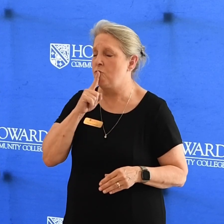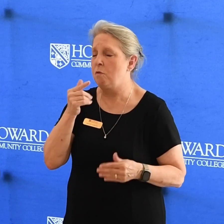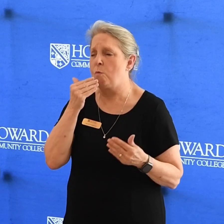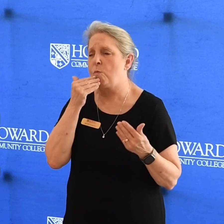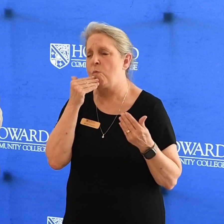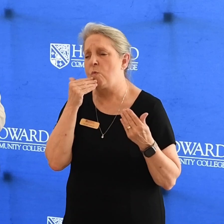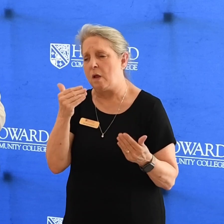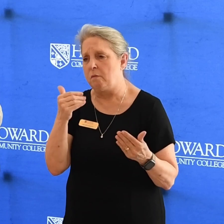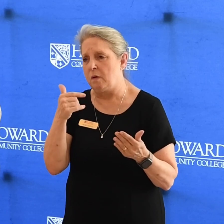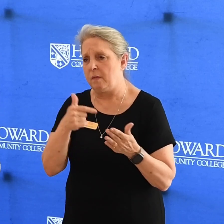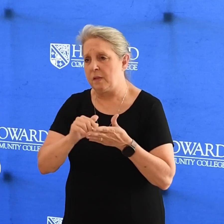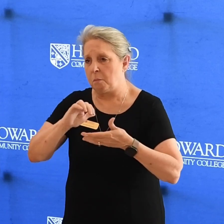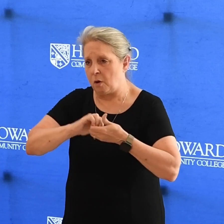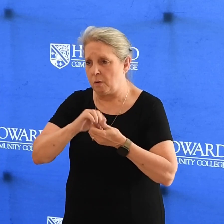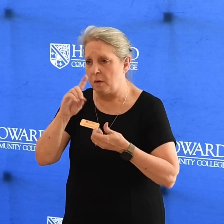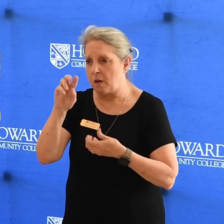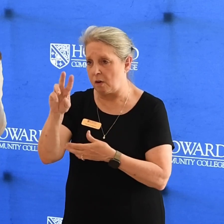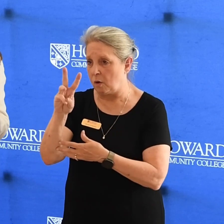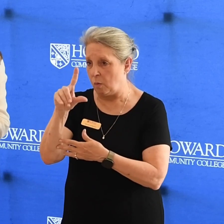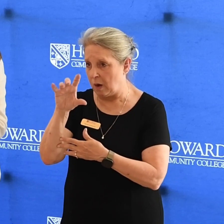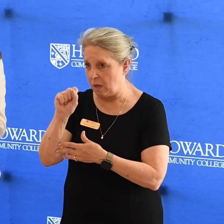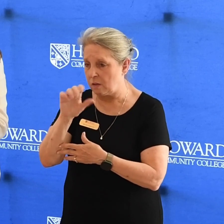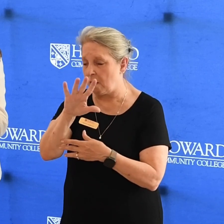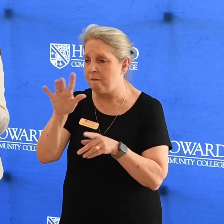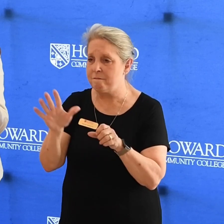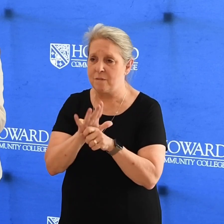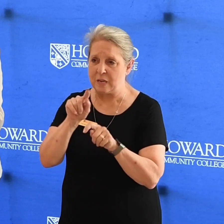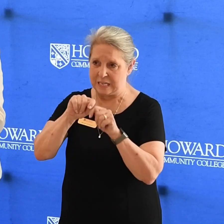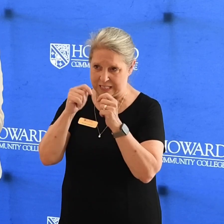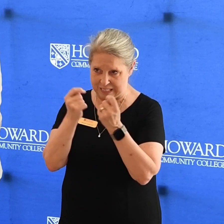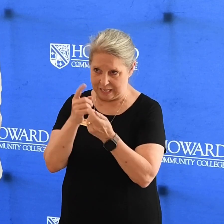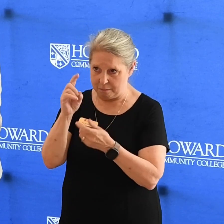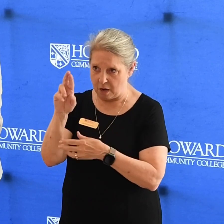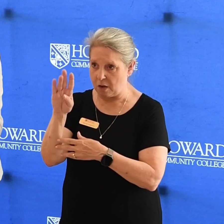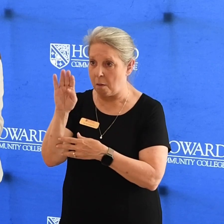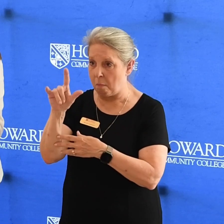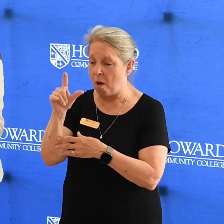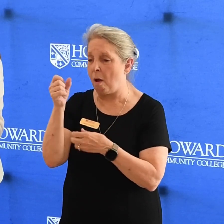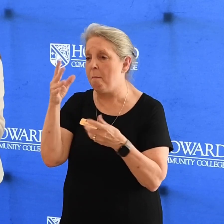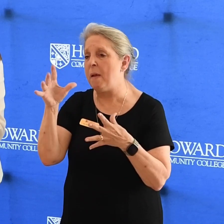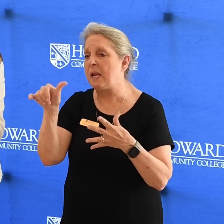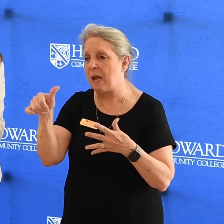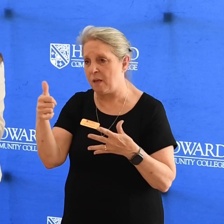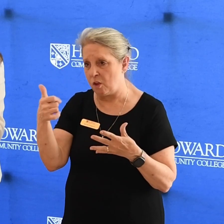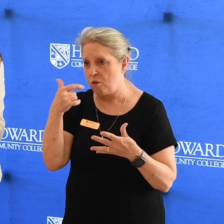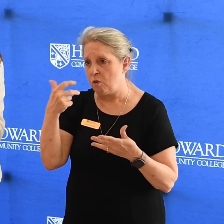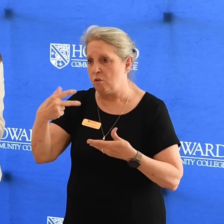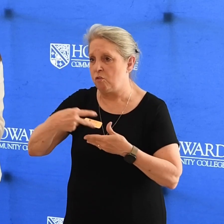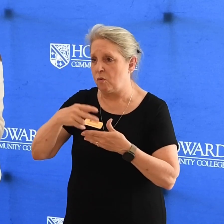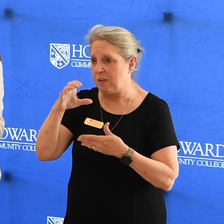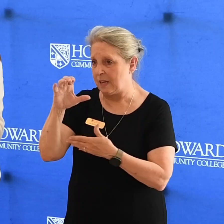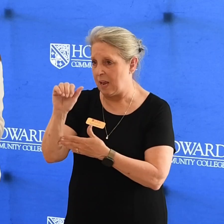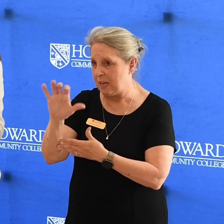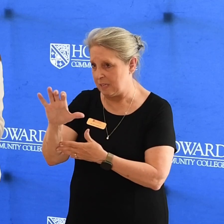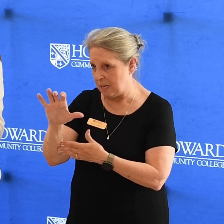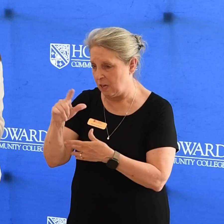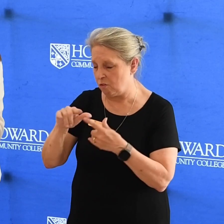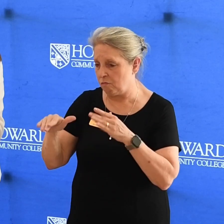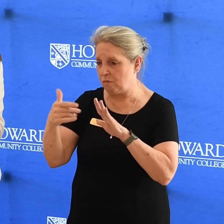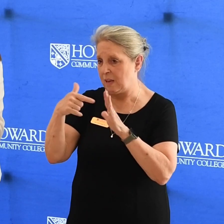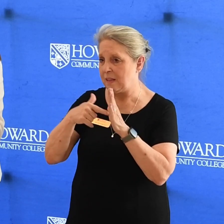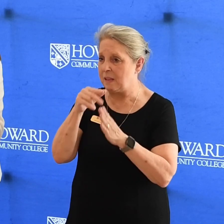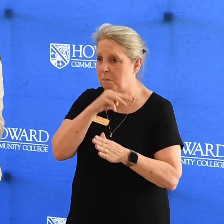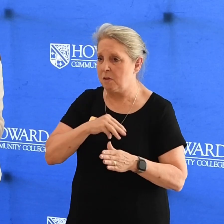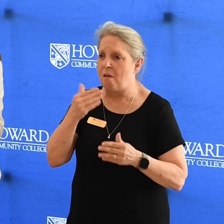grateful for this partnership with Dr. Willis, her entire team, Dr. Ball, and many others who joined CAC to address this